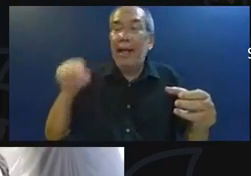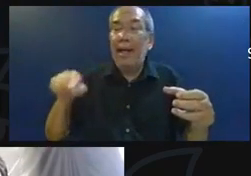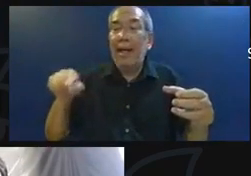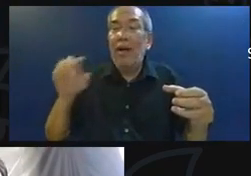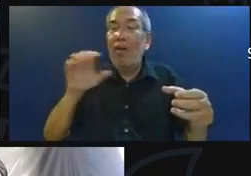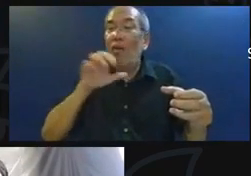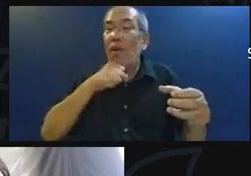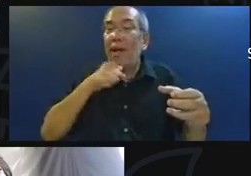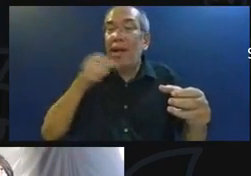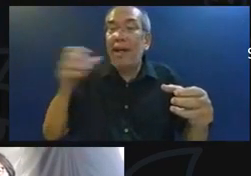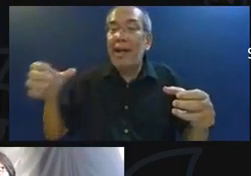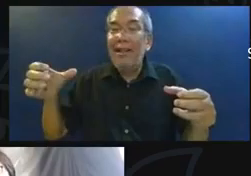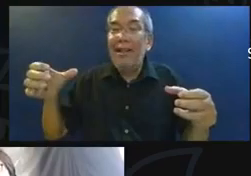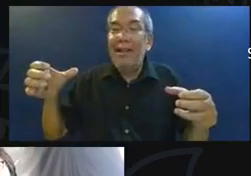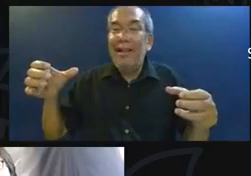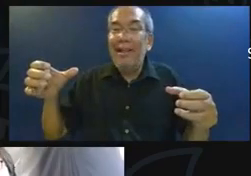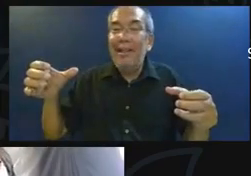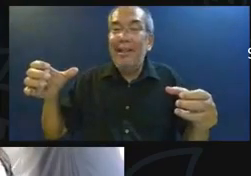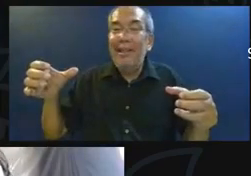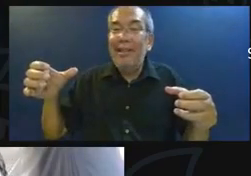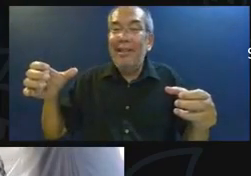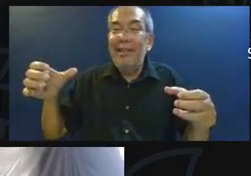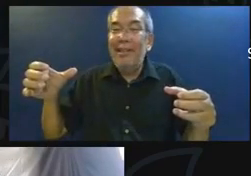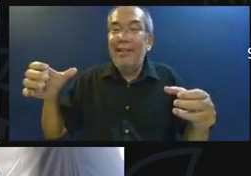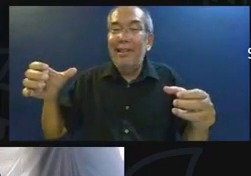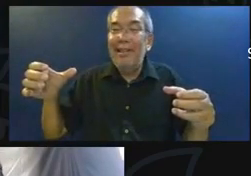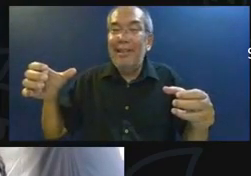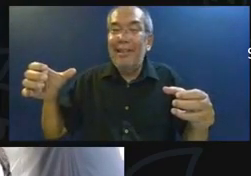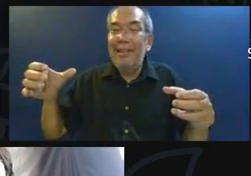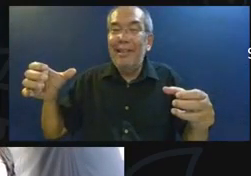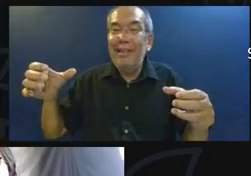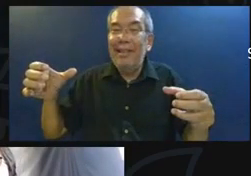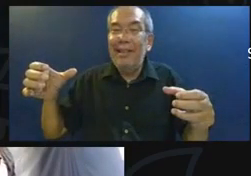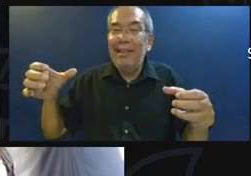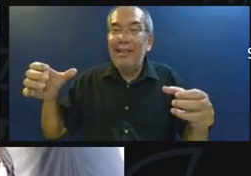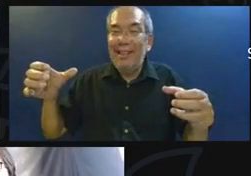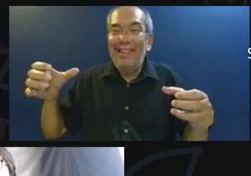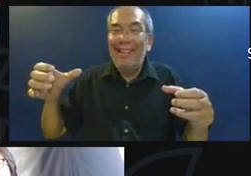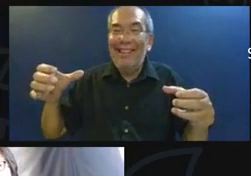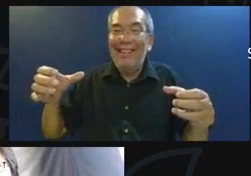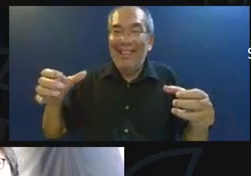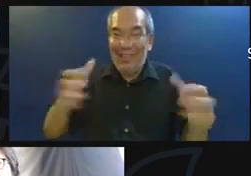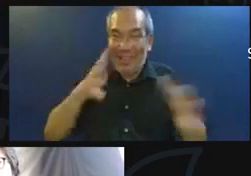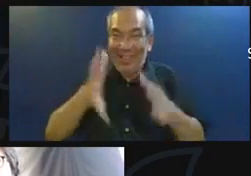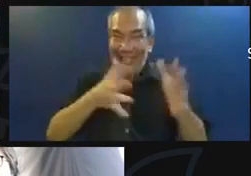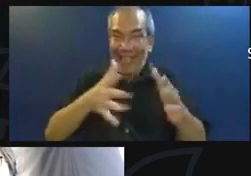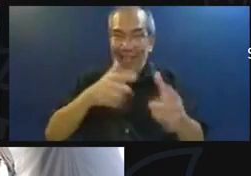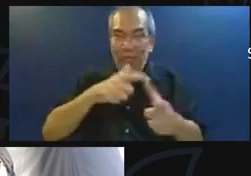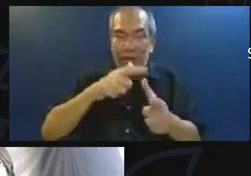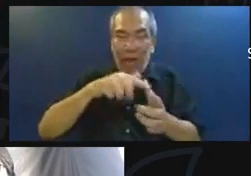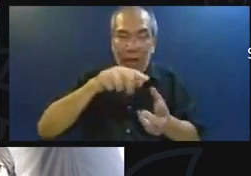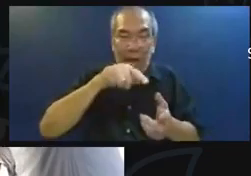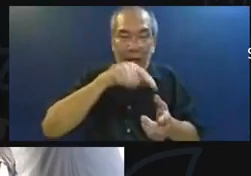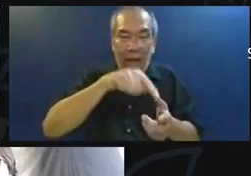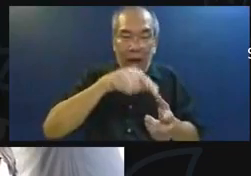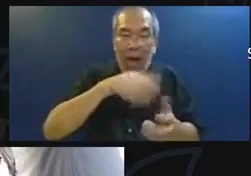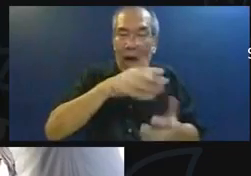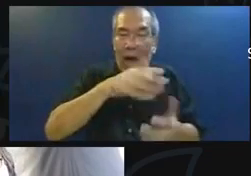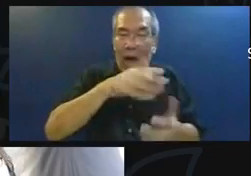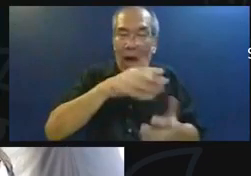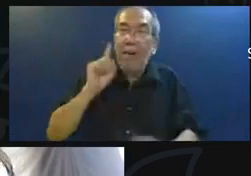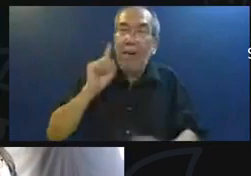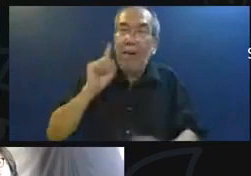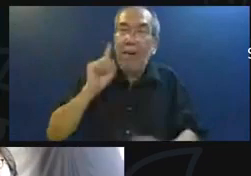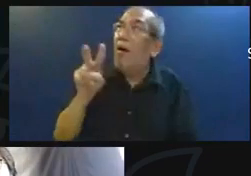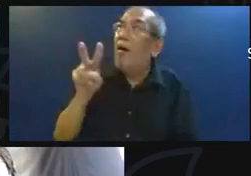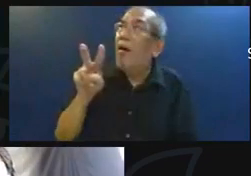And then we'll show them, okay, the milk bottle and other stuff we put in front of them. Which one you want? Susu. Okay, so okay,